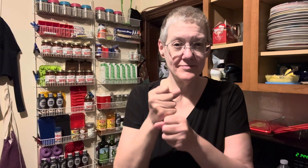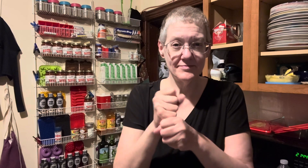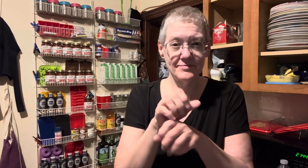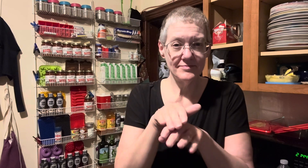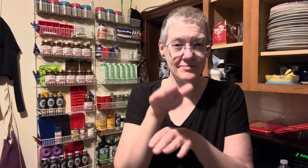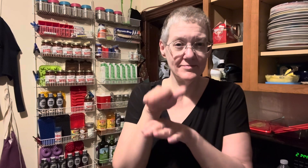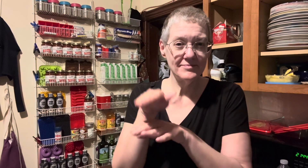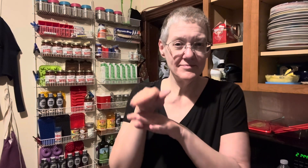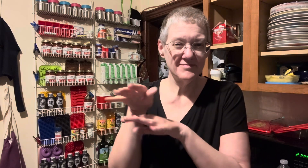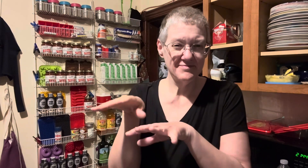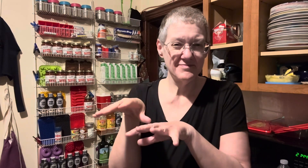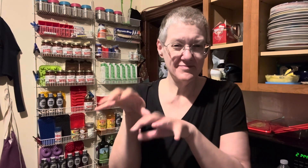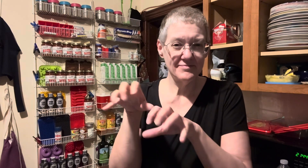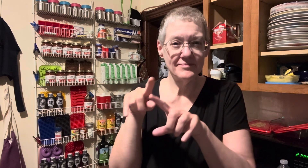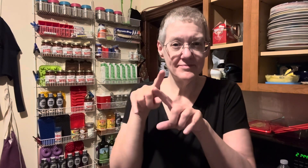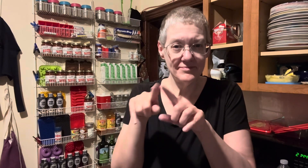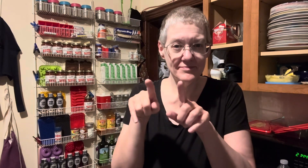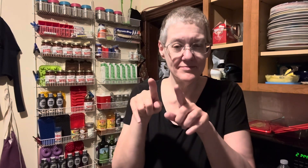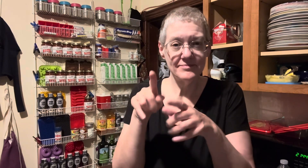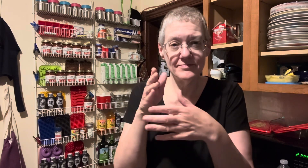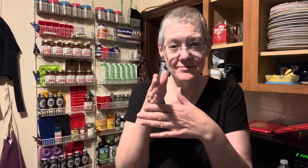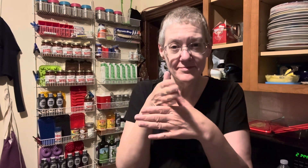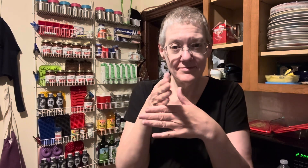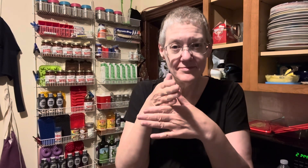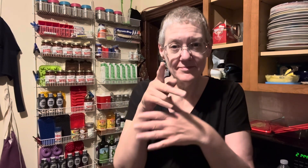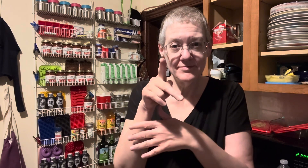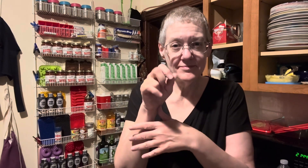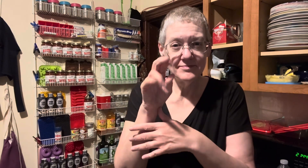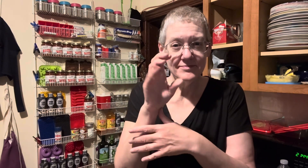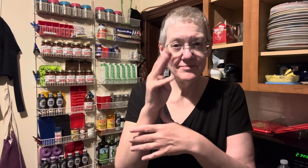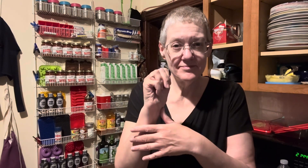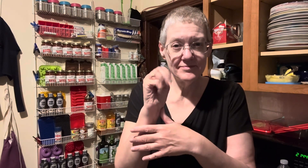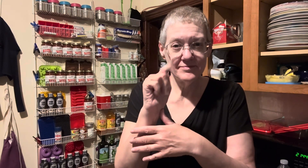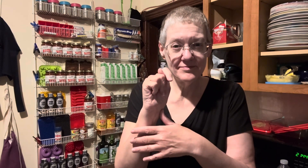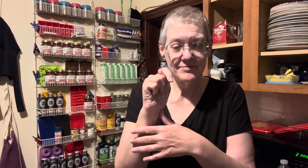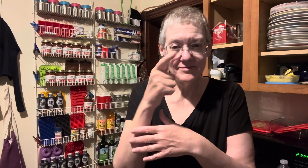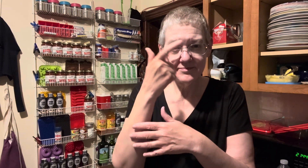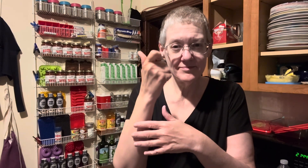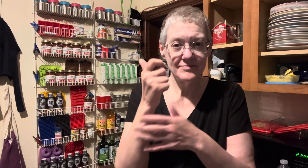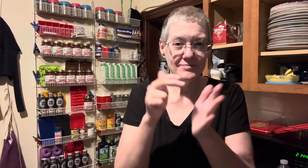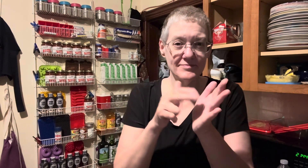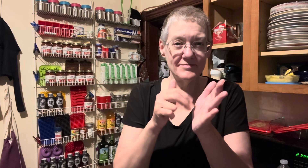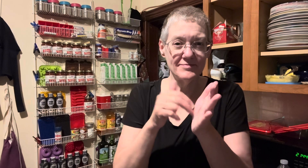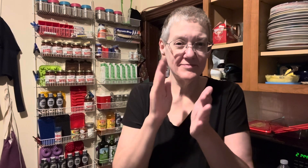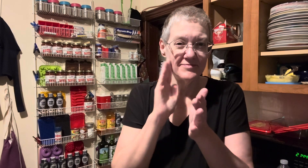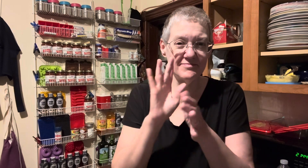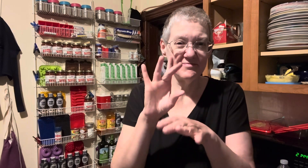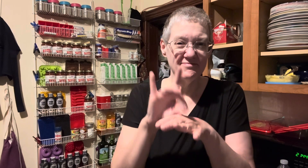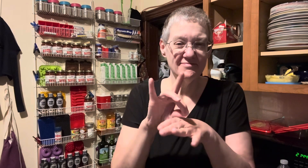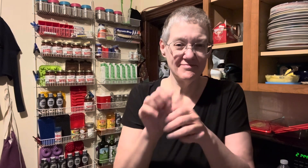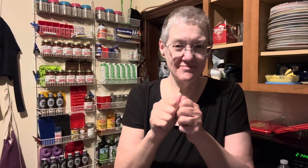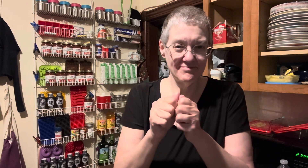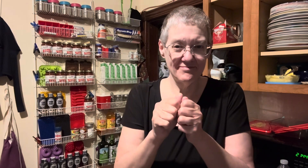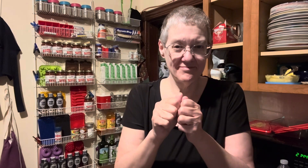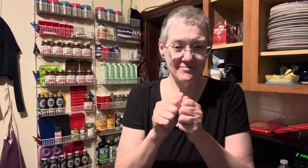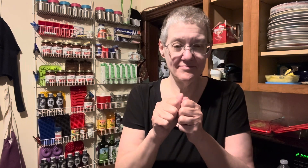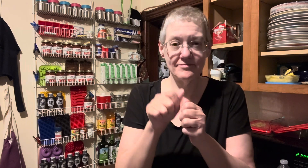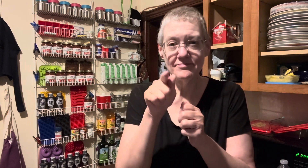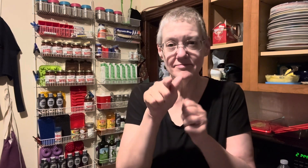So you can make these ahead of time and stack them between parchment papers. And then peel the parchment paper off frozen so the